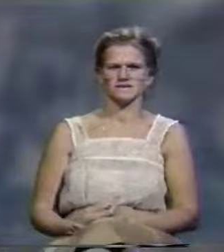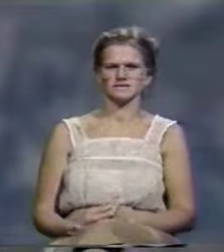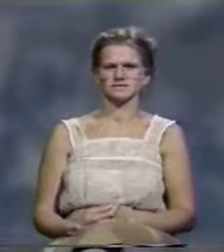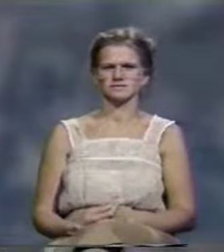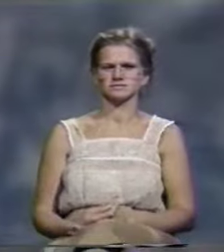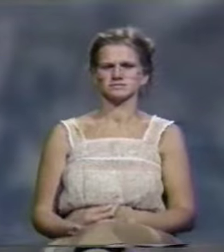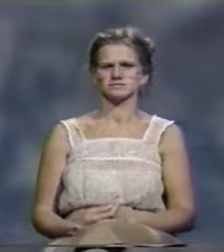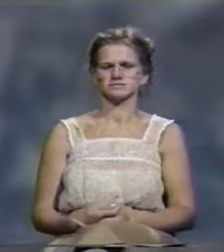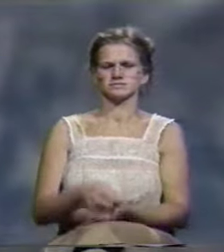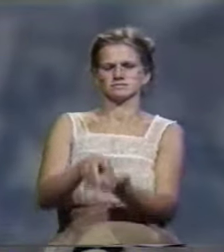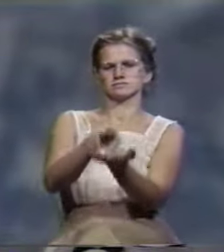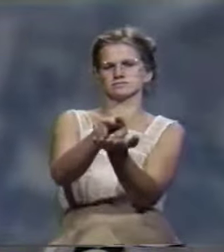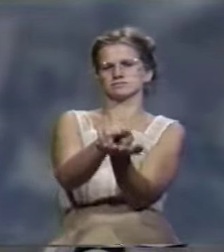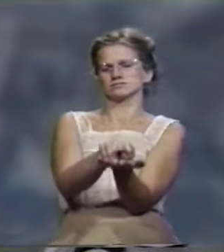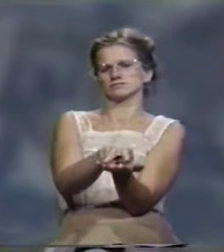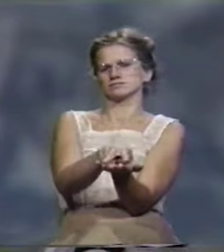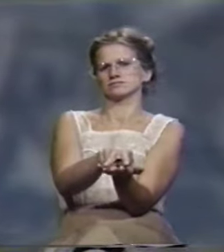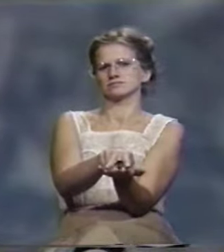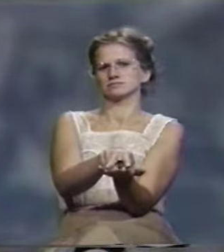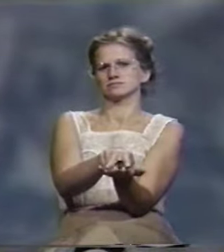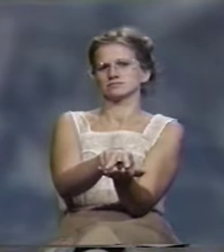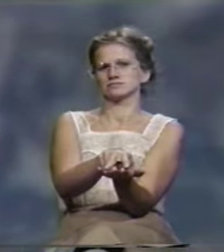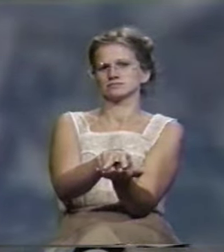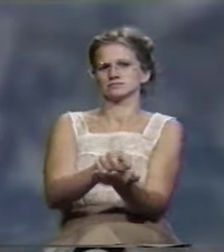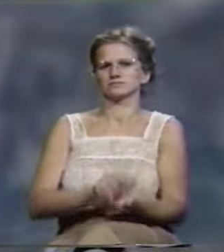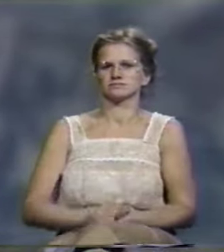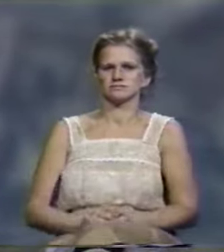To lie down. To lie down.